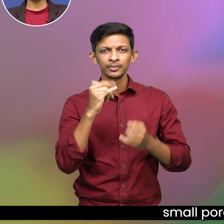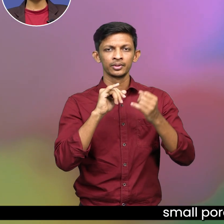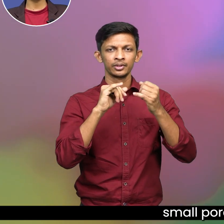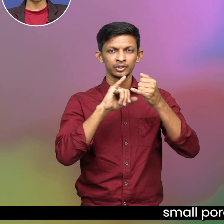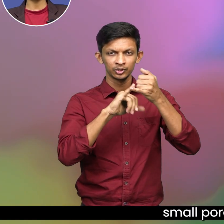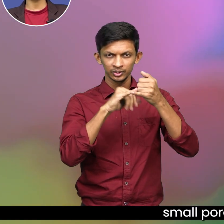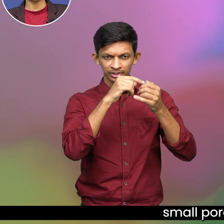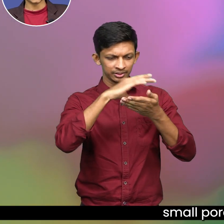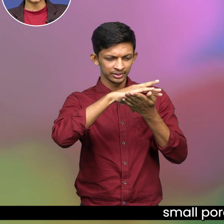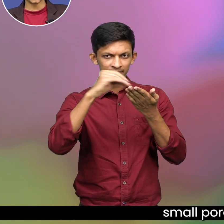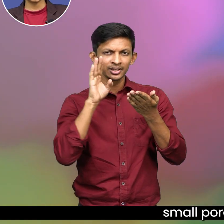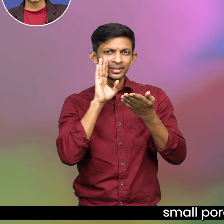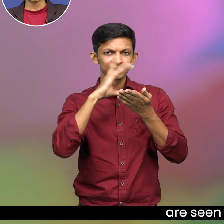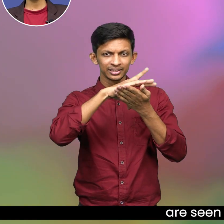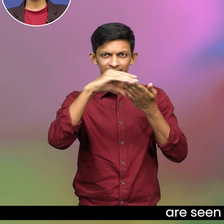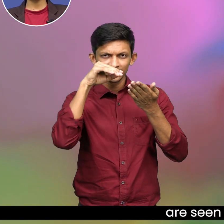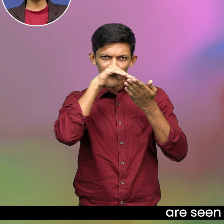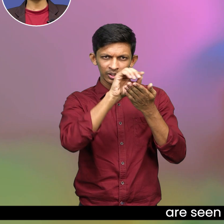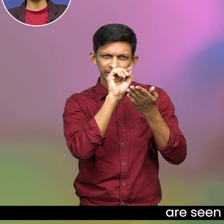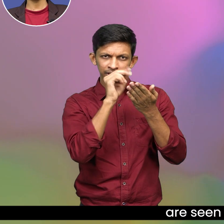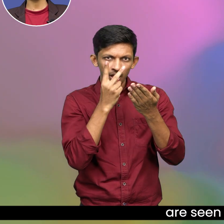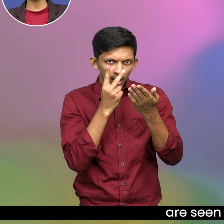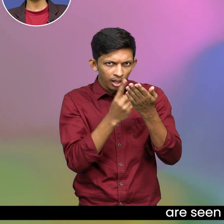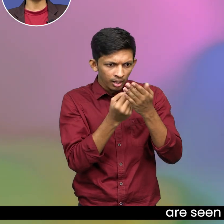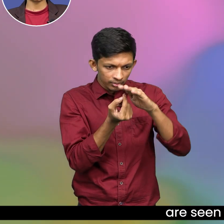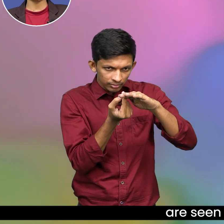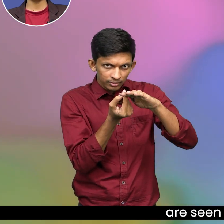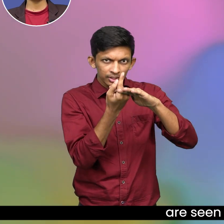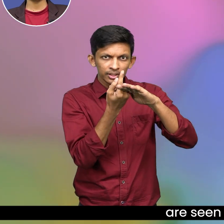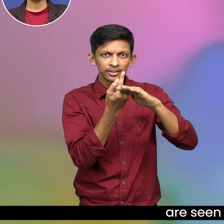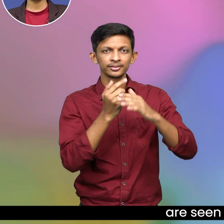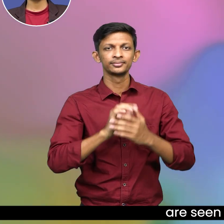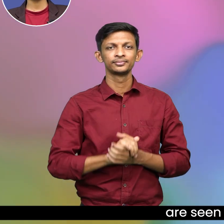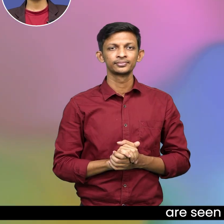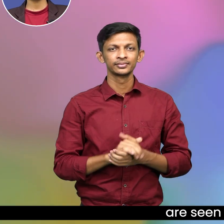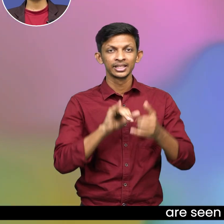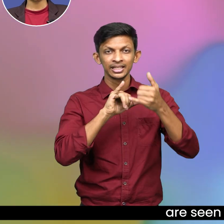Small pores called stomata are seen on the epidermis.